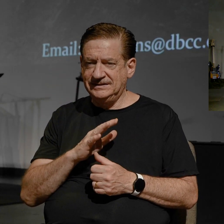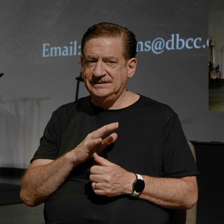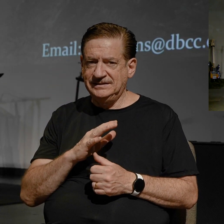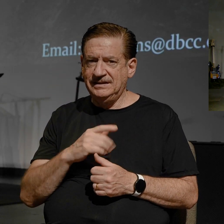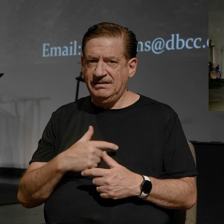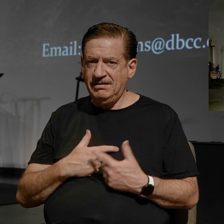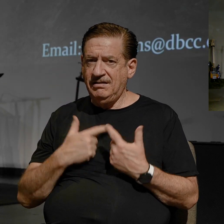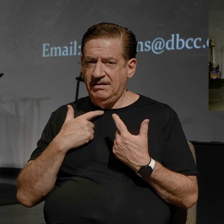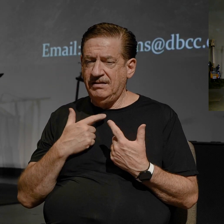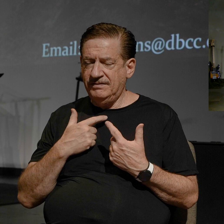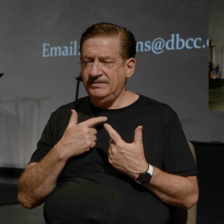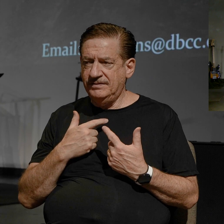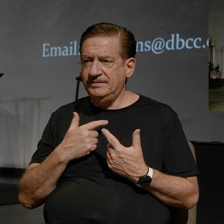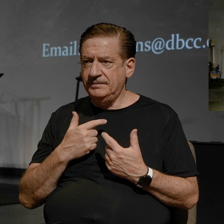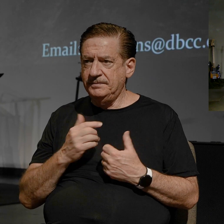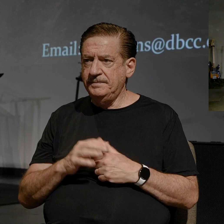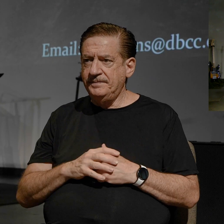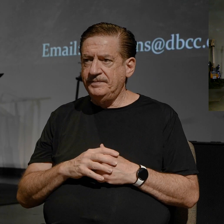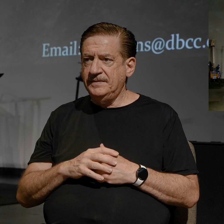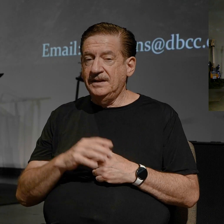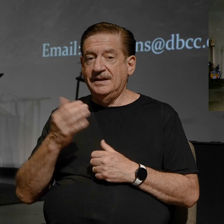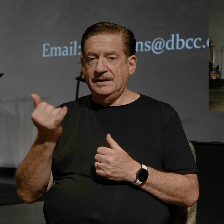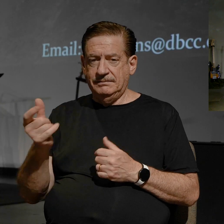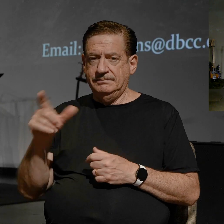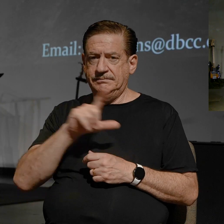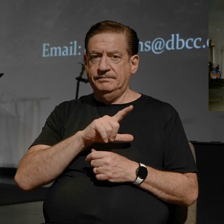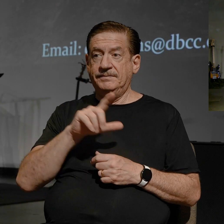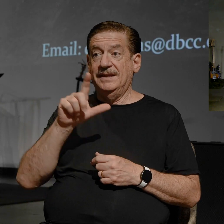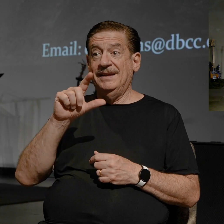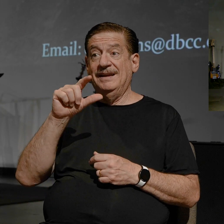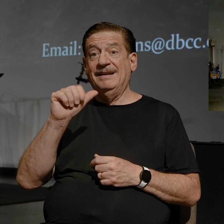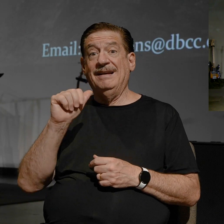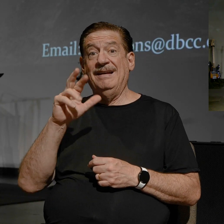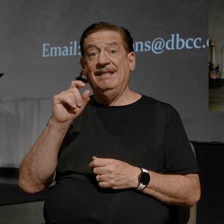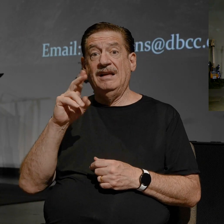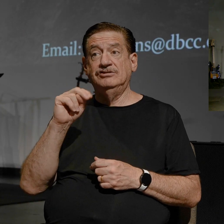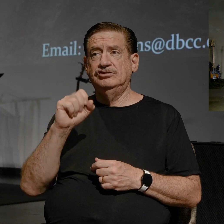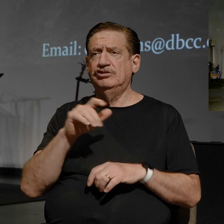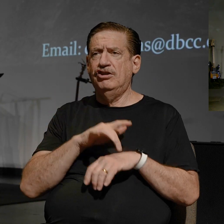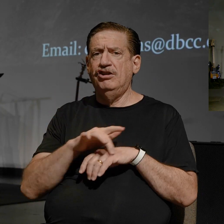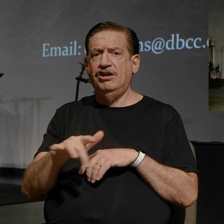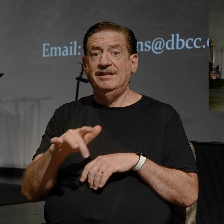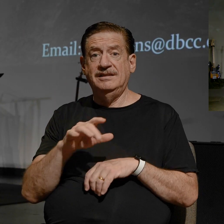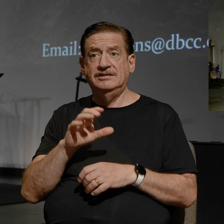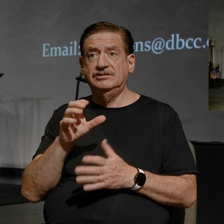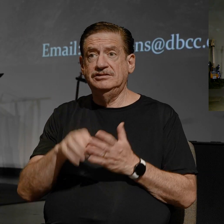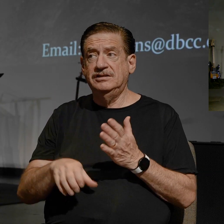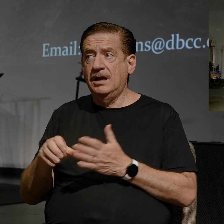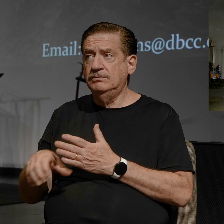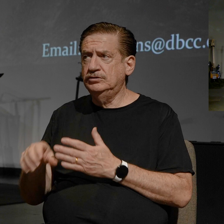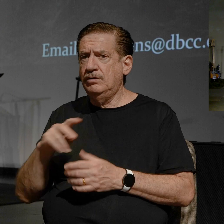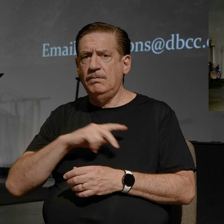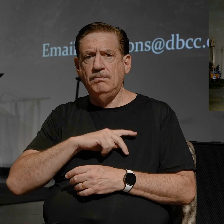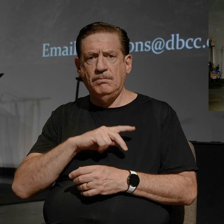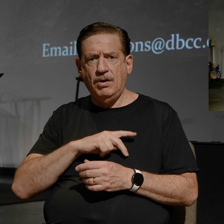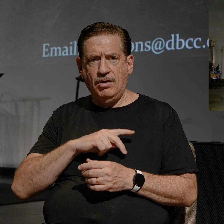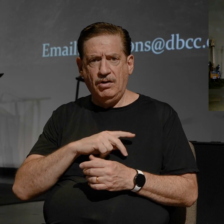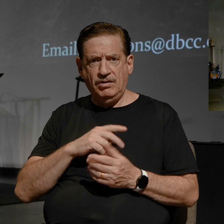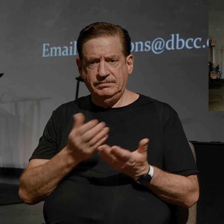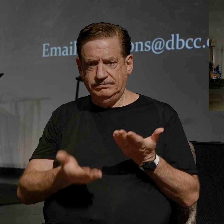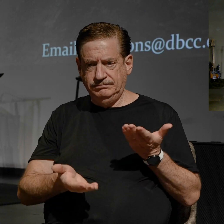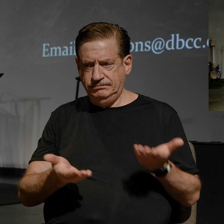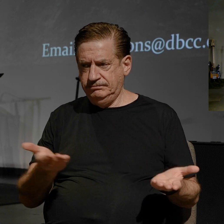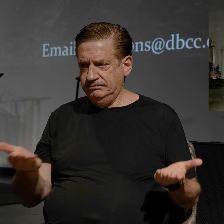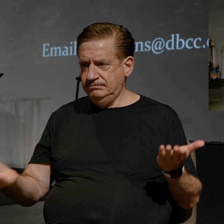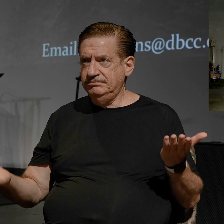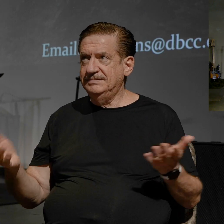2 Timothy, first letter, Galatians. And in Galatians, in the early chapters, Paul lays out his journey